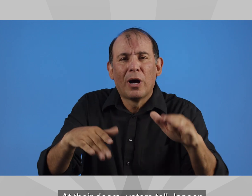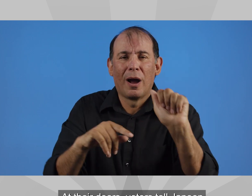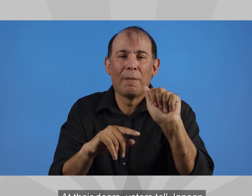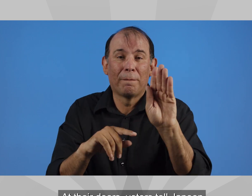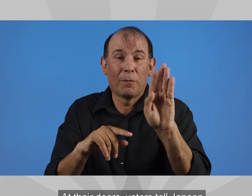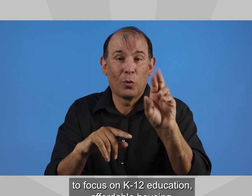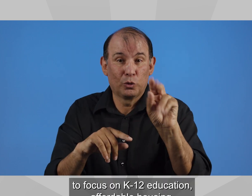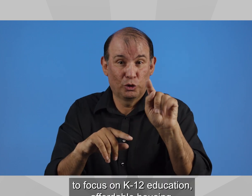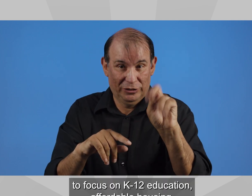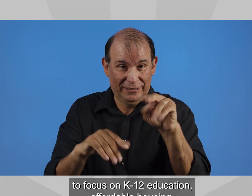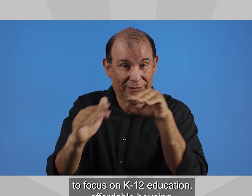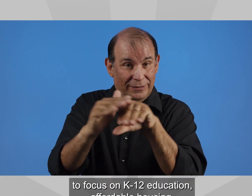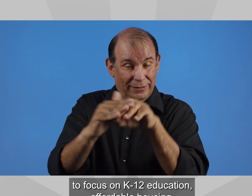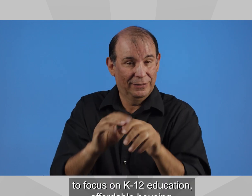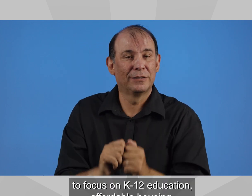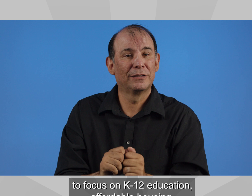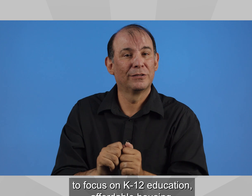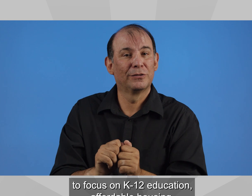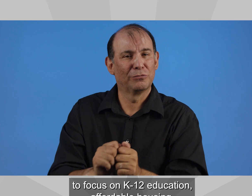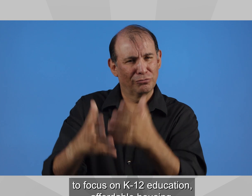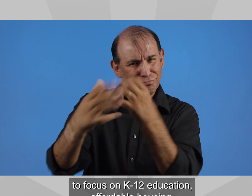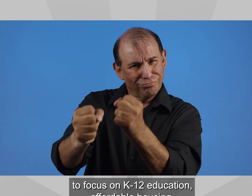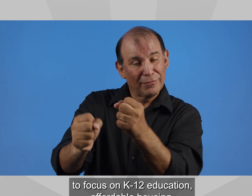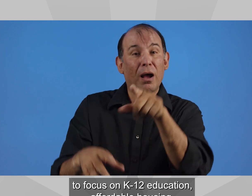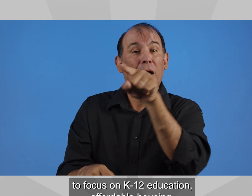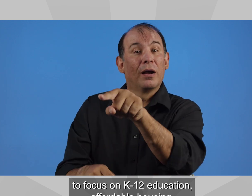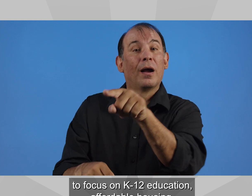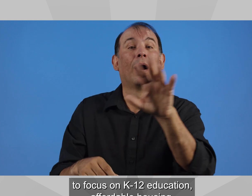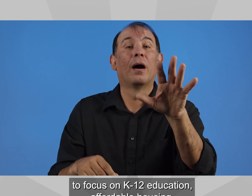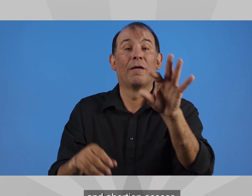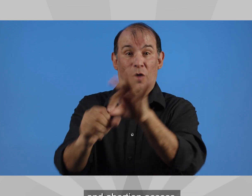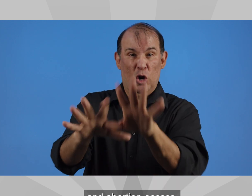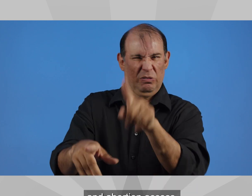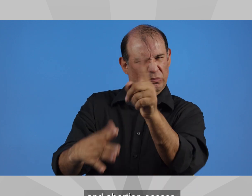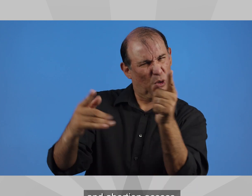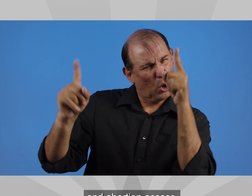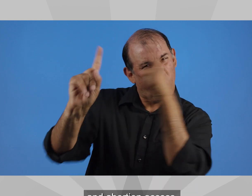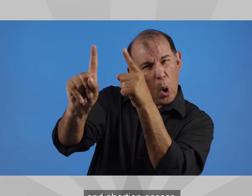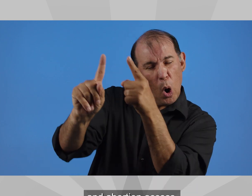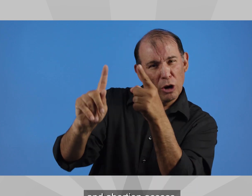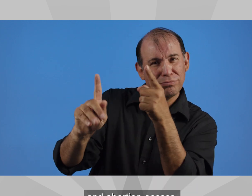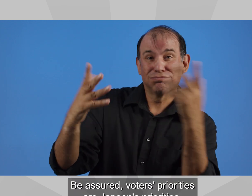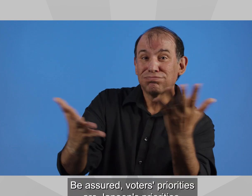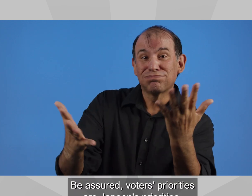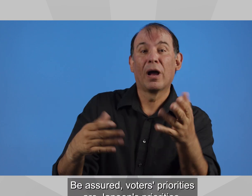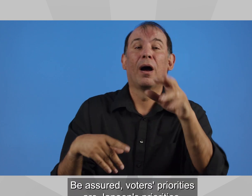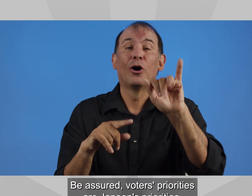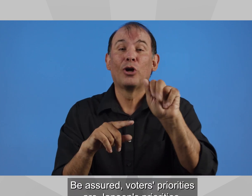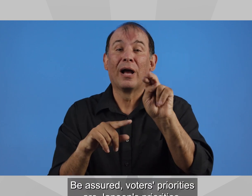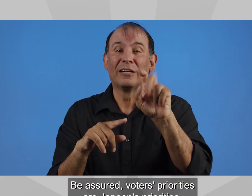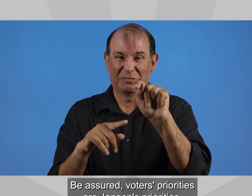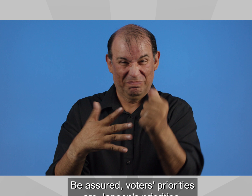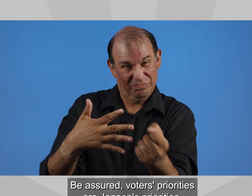voters tell Janeen to focus on K-12 education, affordable housing, and abortion access. Be